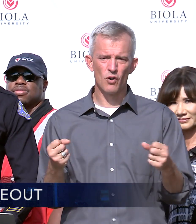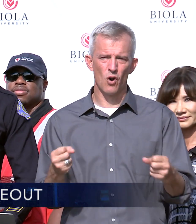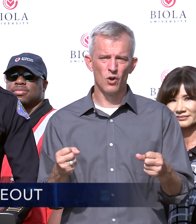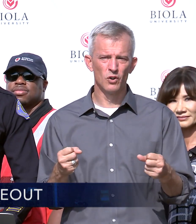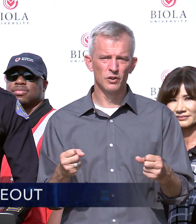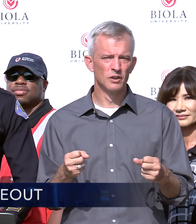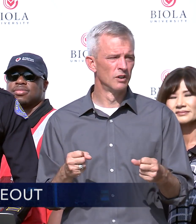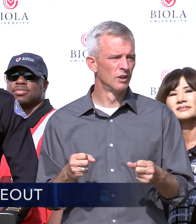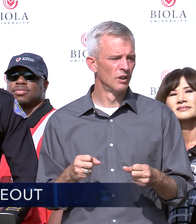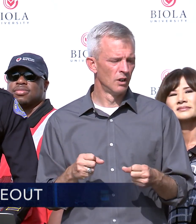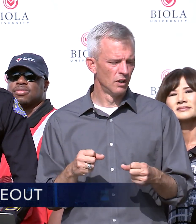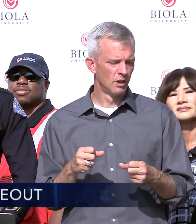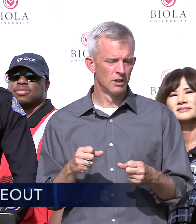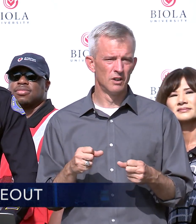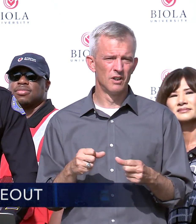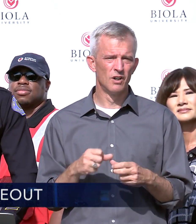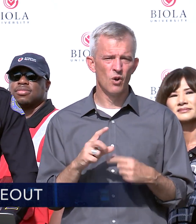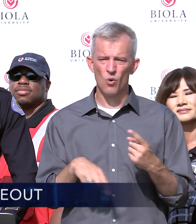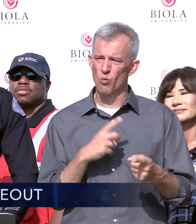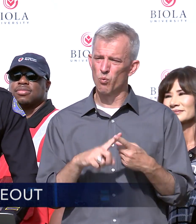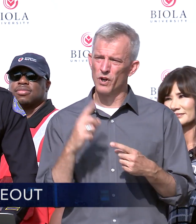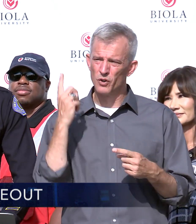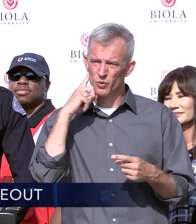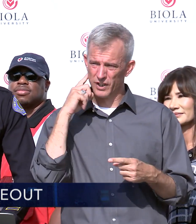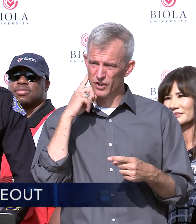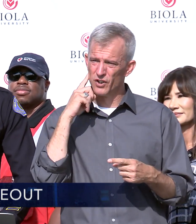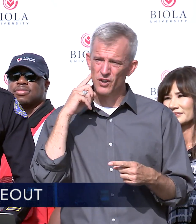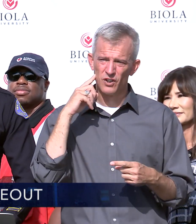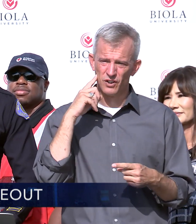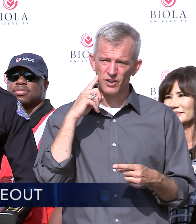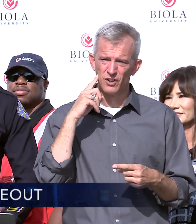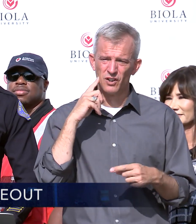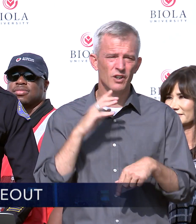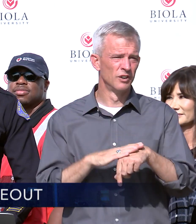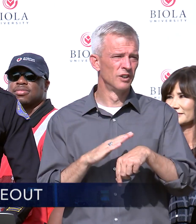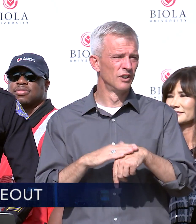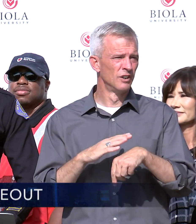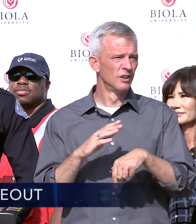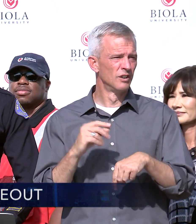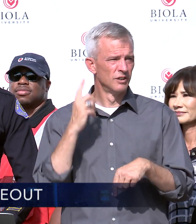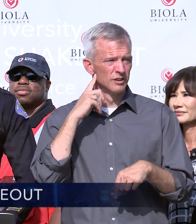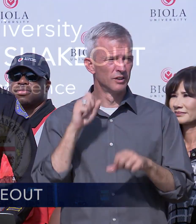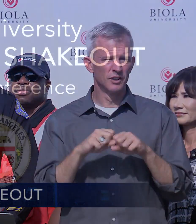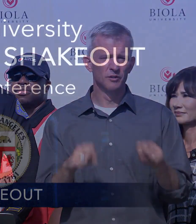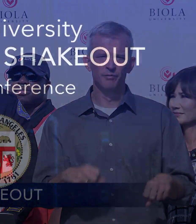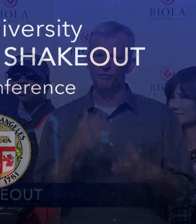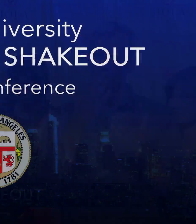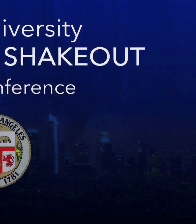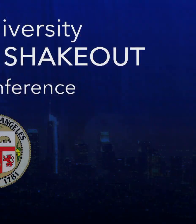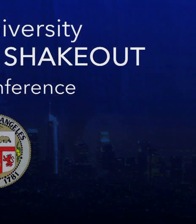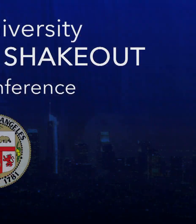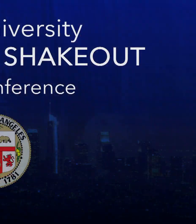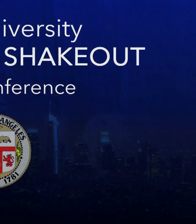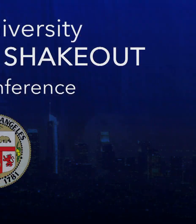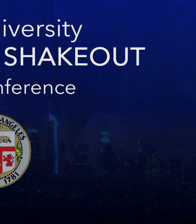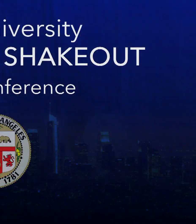shake alert sounds over our campus public address system. Thank you all for being here today.